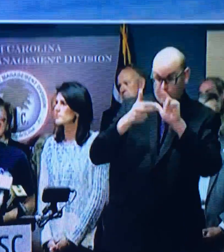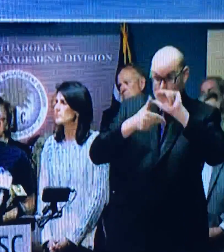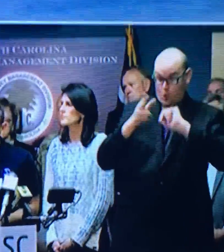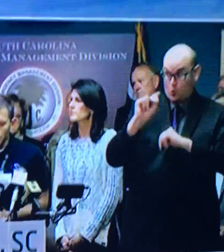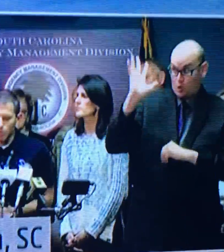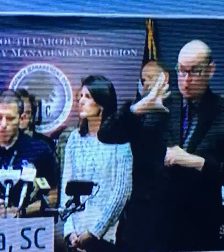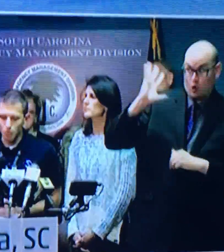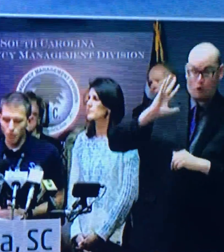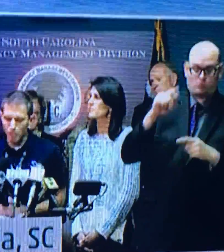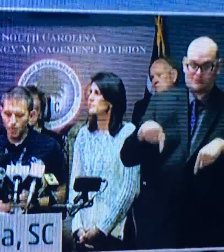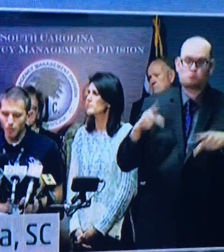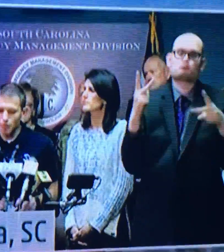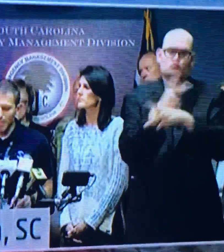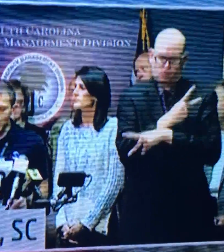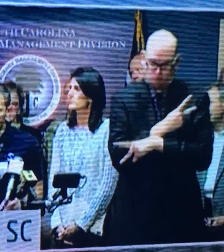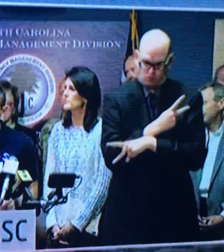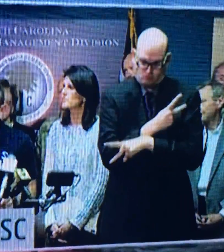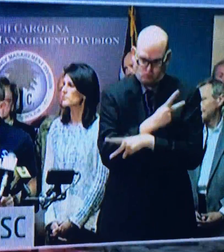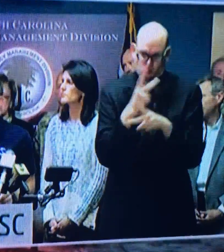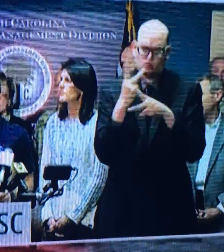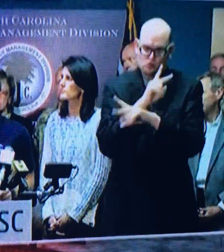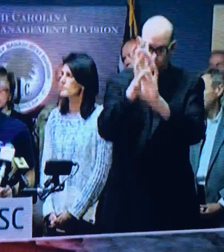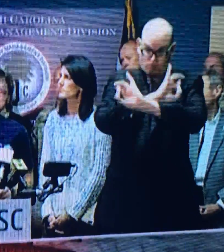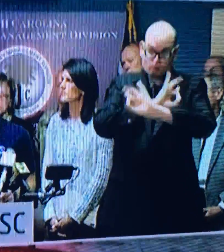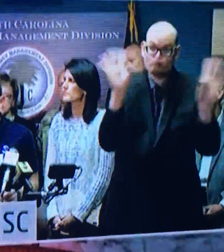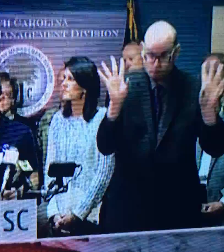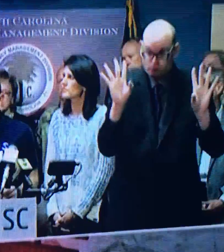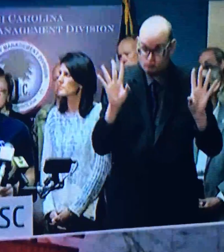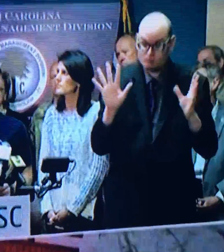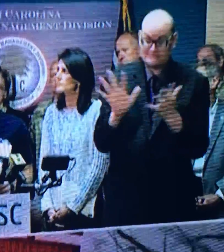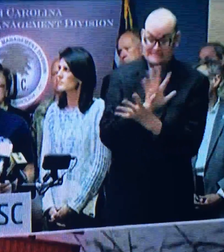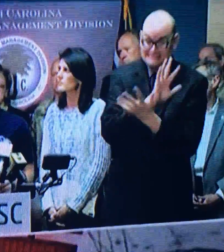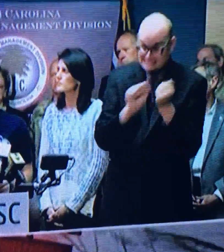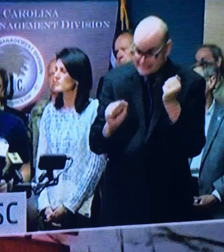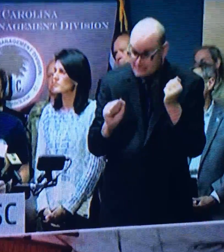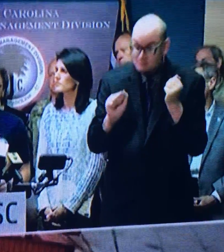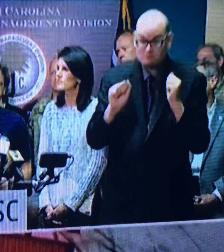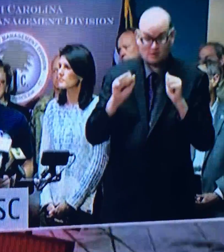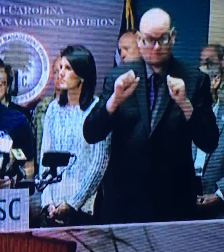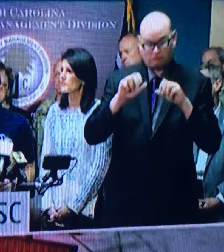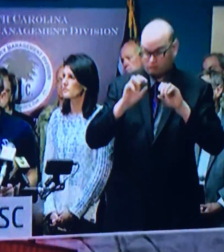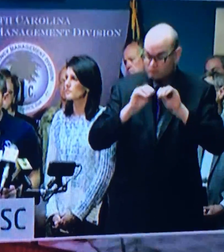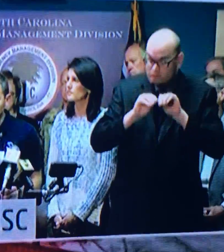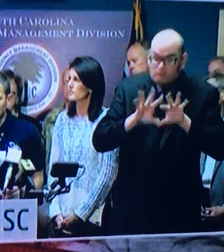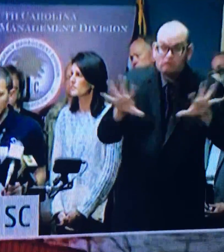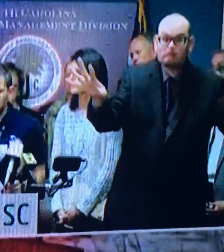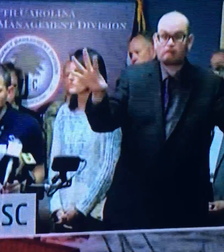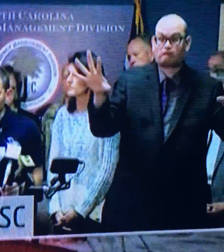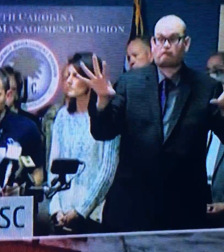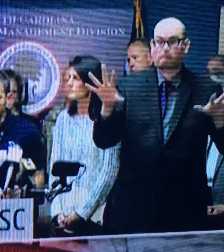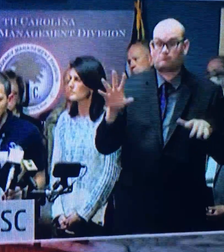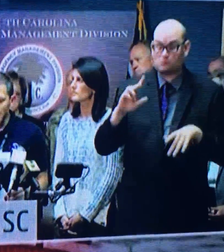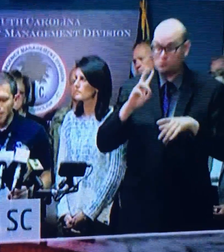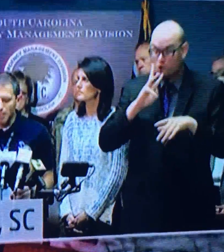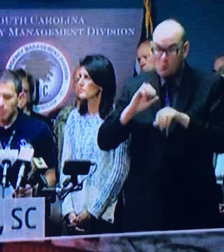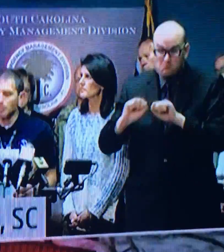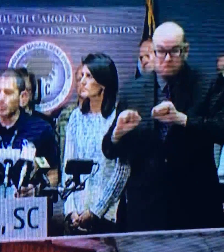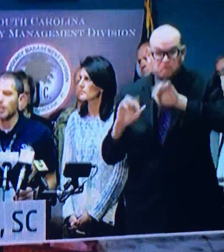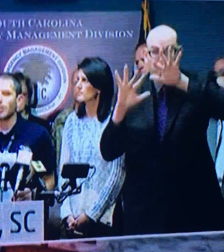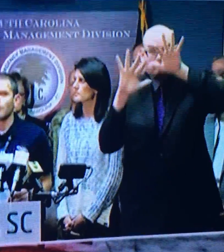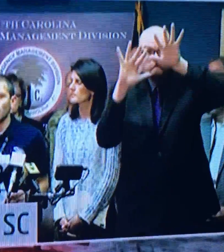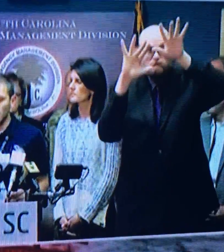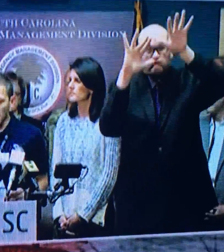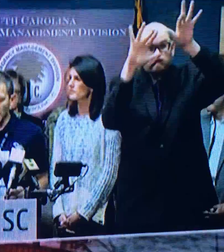Significant damage to coastal structures due to the combination of very high inundation, battering waves, and high tides is expected.